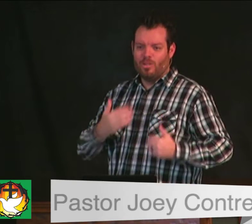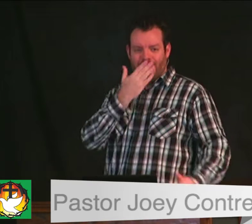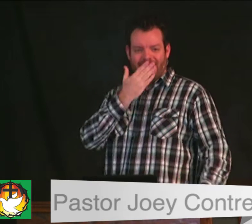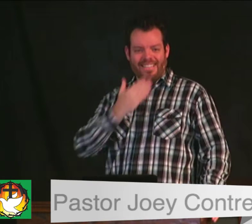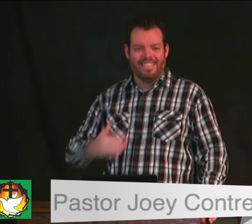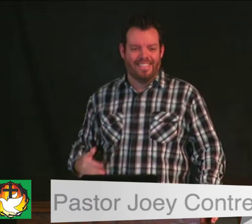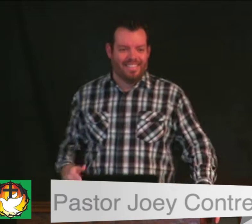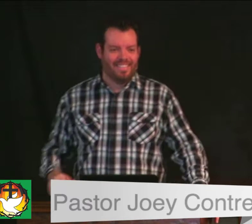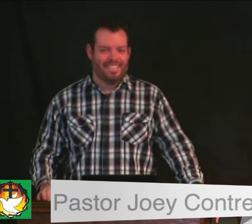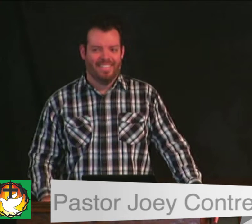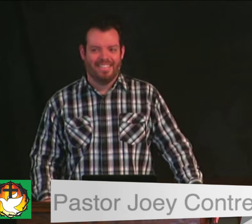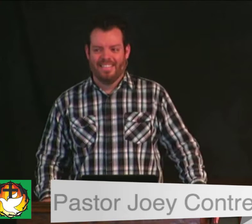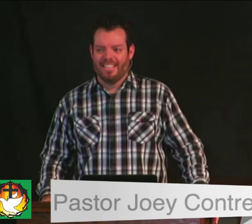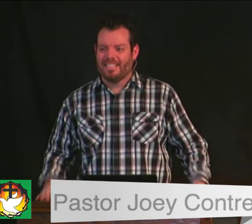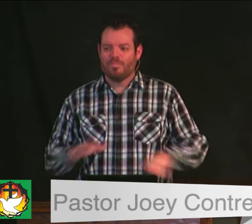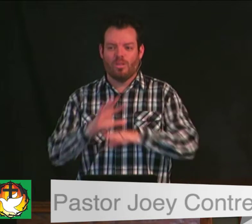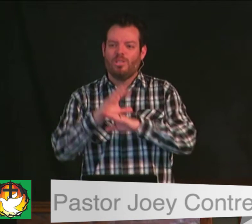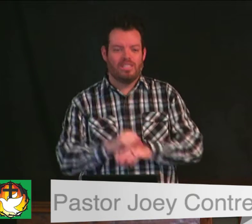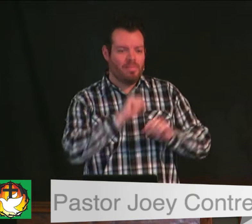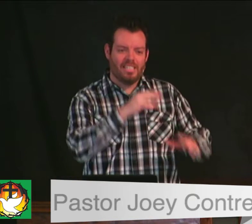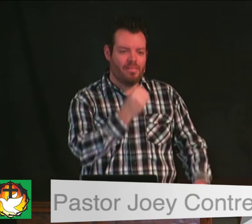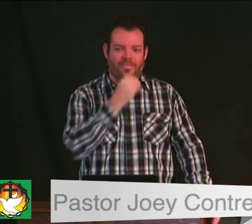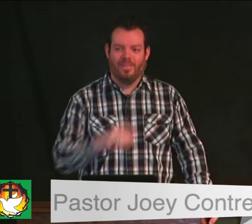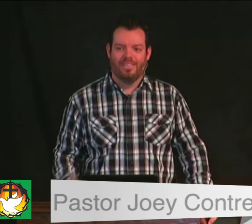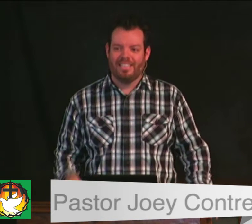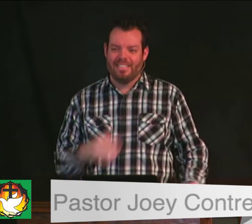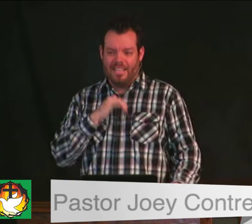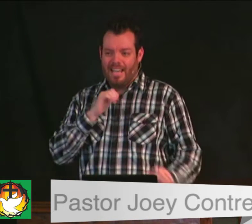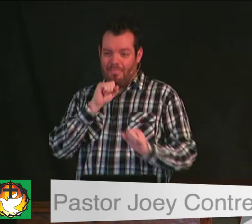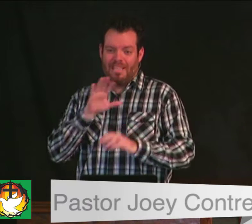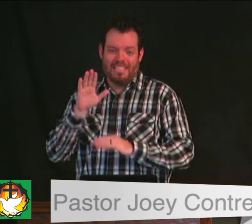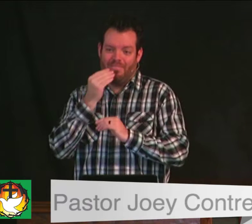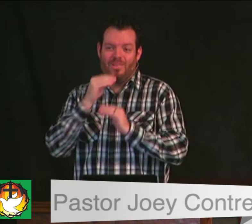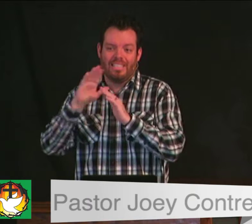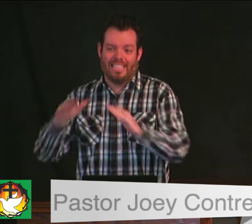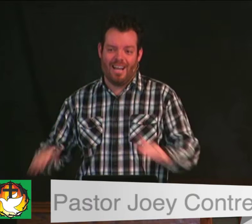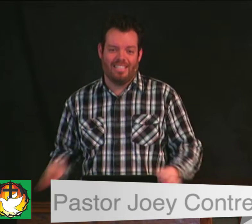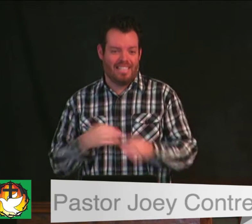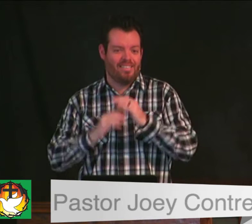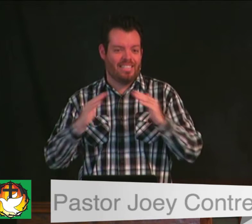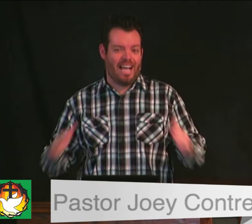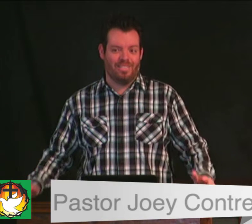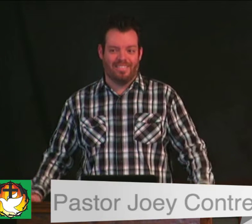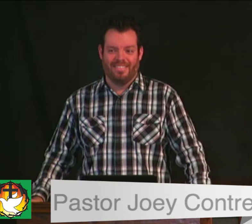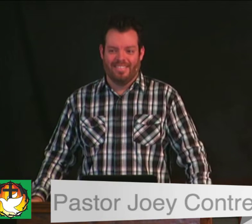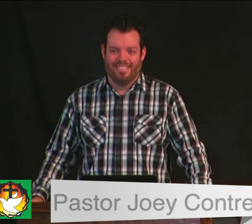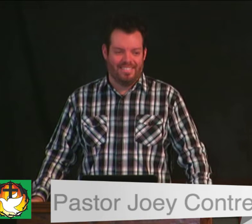Oops. Because I'm so used to blessing my food, and I blessed the food in this house instead of his house.